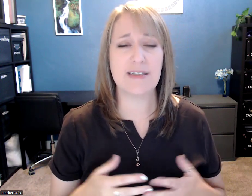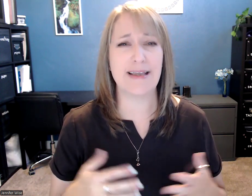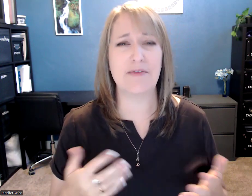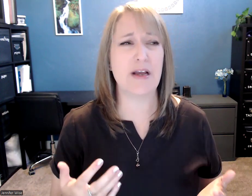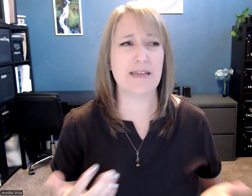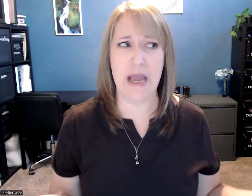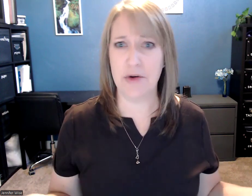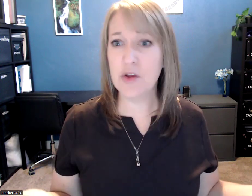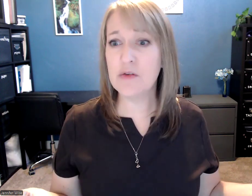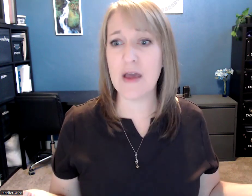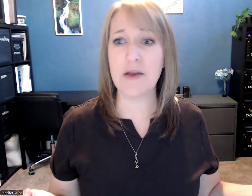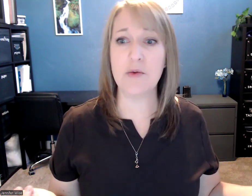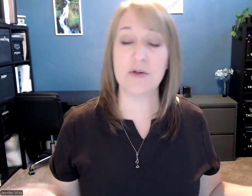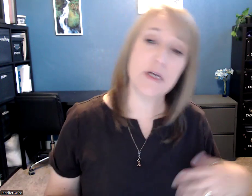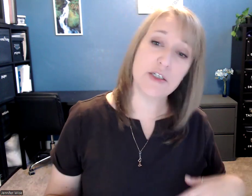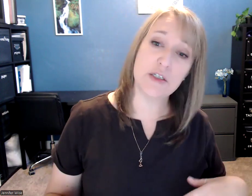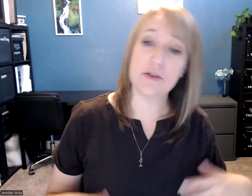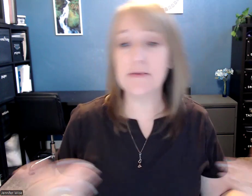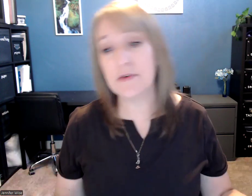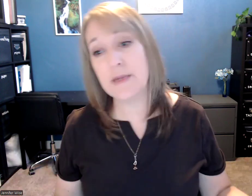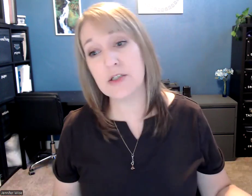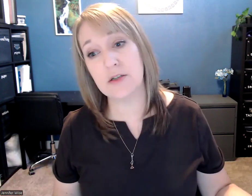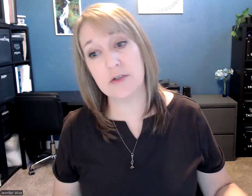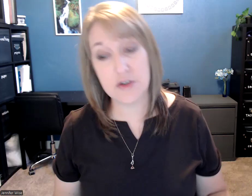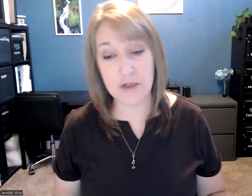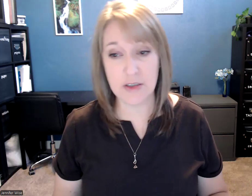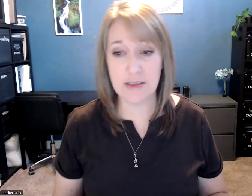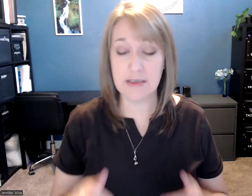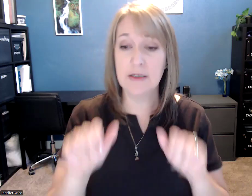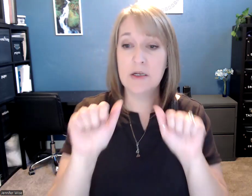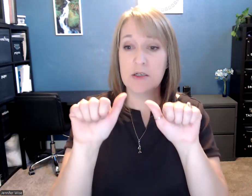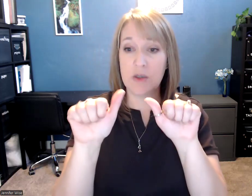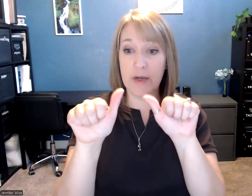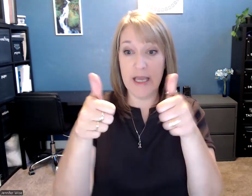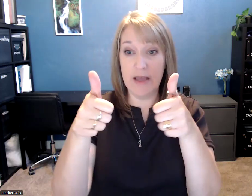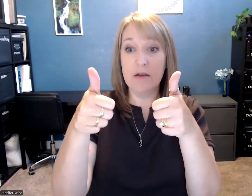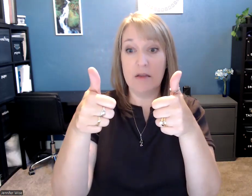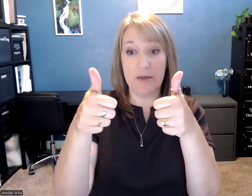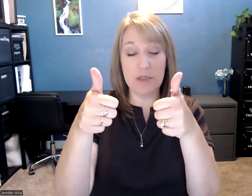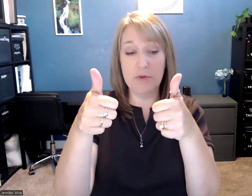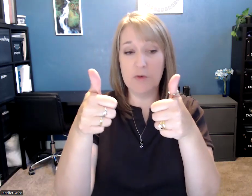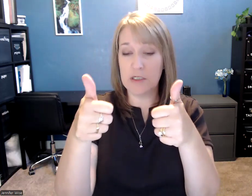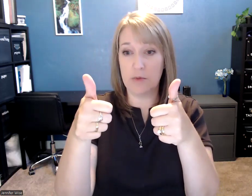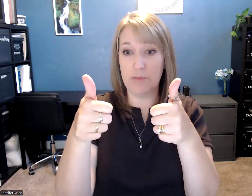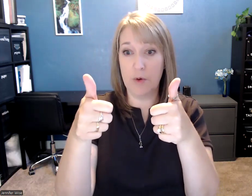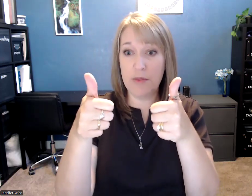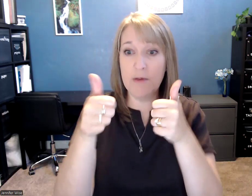like if you're asking how do you do that? You want directions or information or instructions. So again, like we did before, start with both thumbs